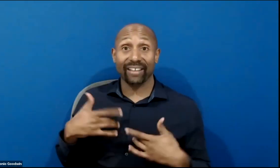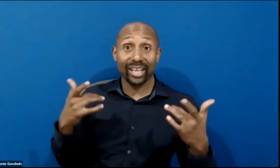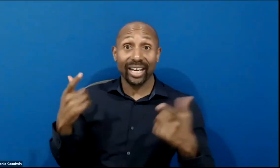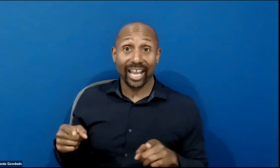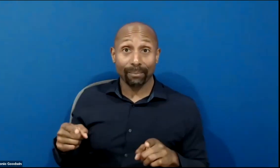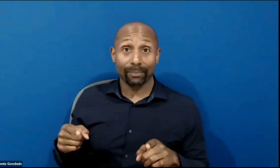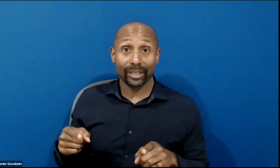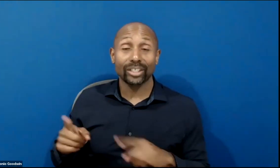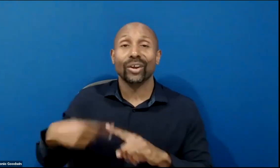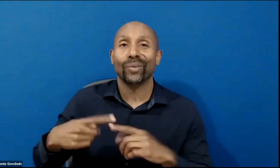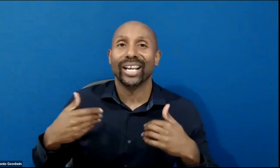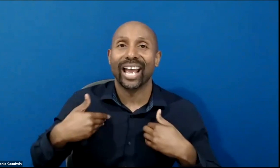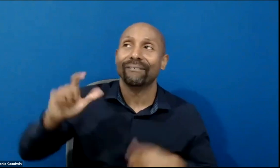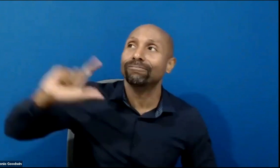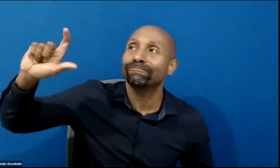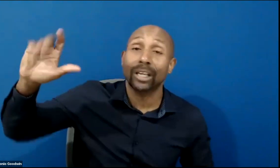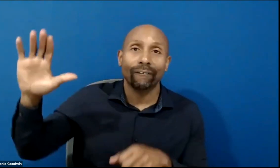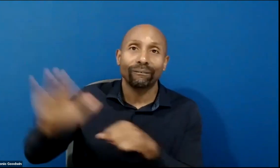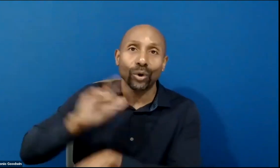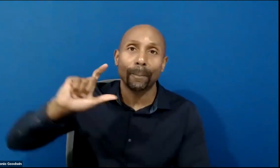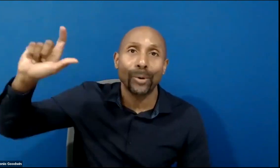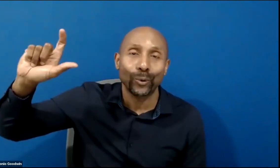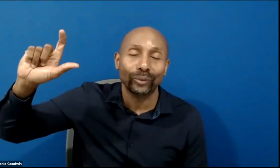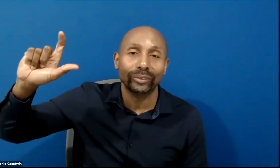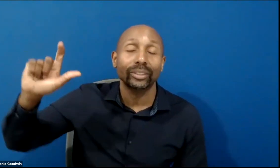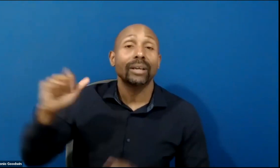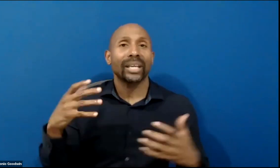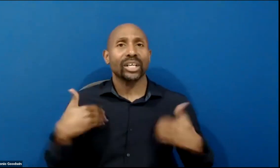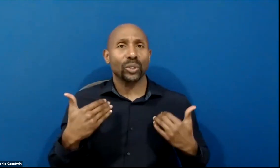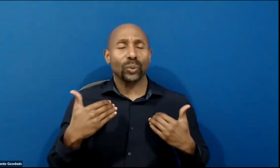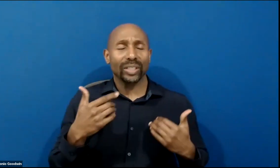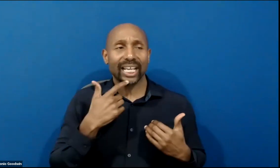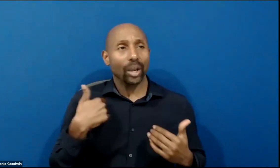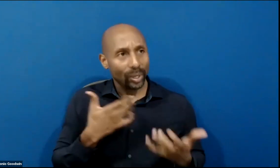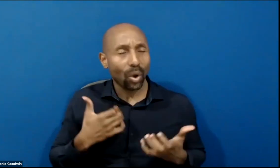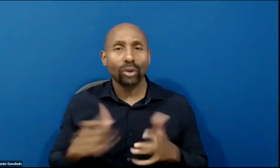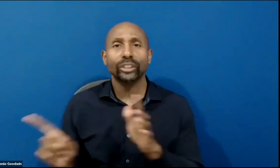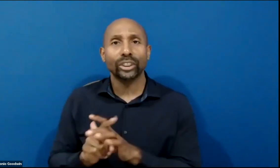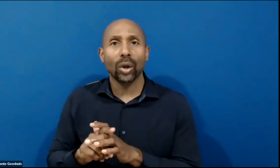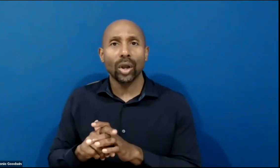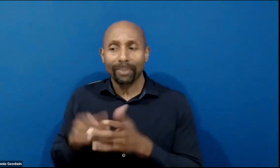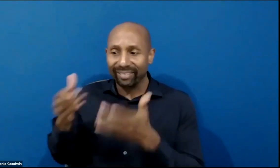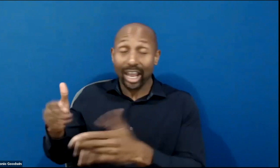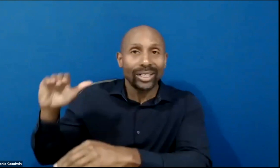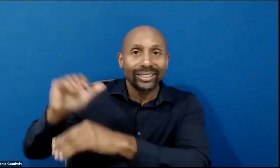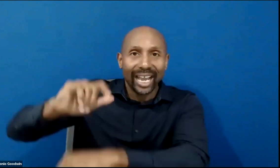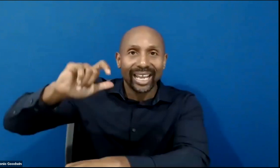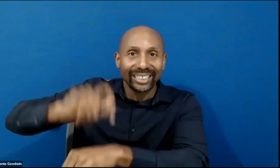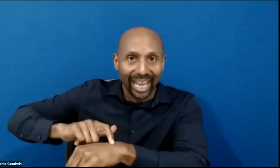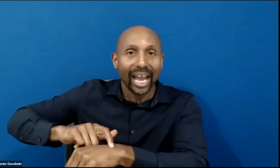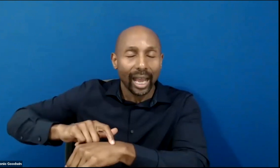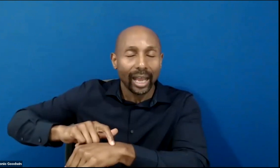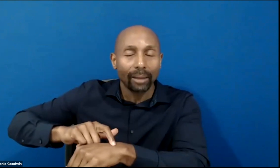when you know, a lot of stuff was apparently going down. They said, we want to reclaim the street